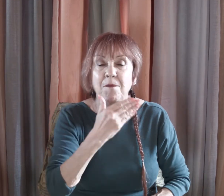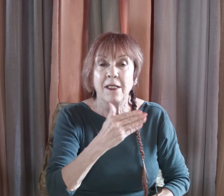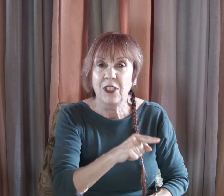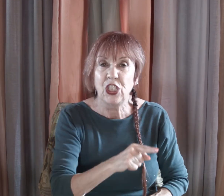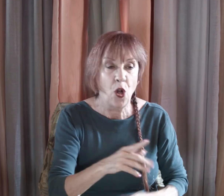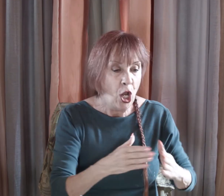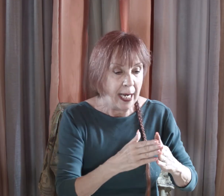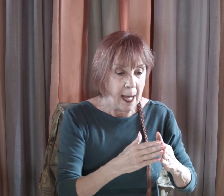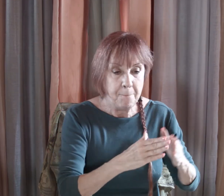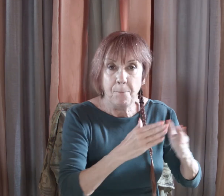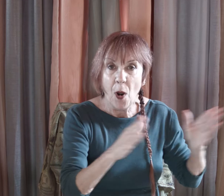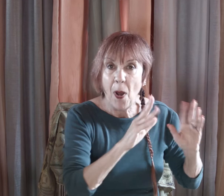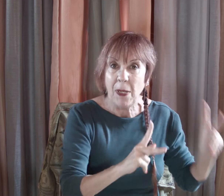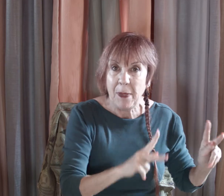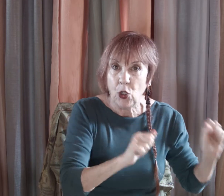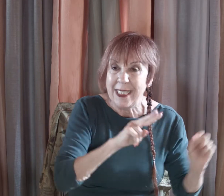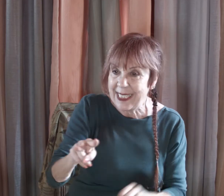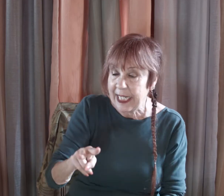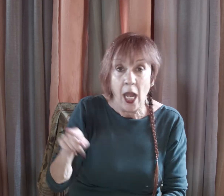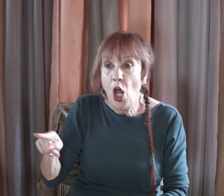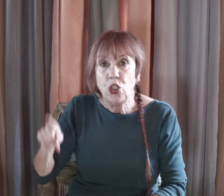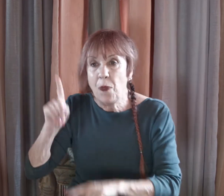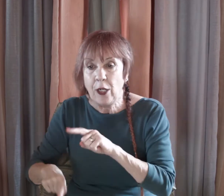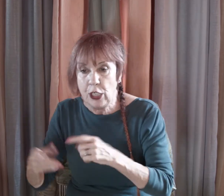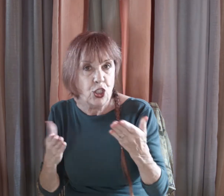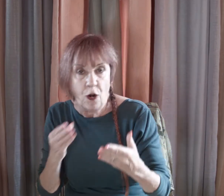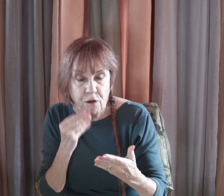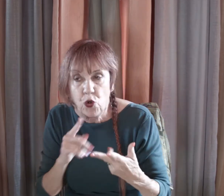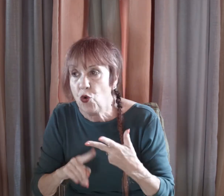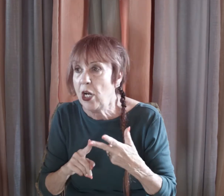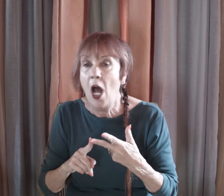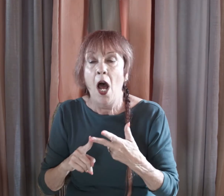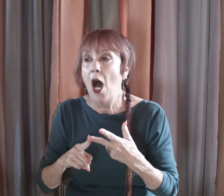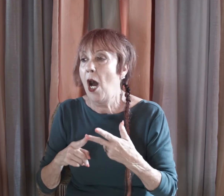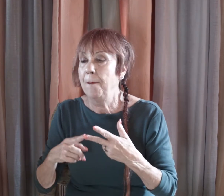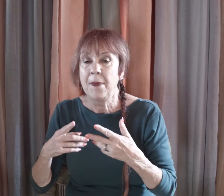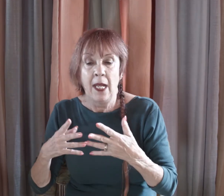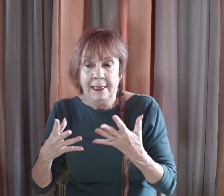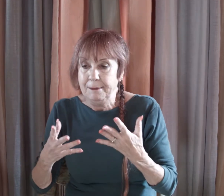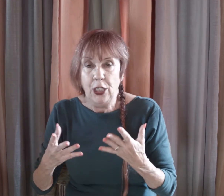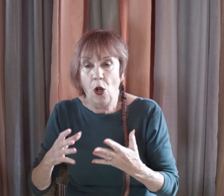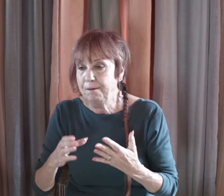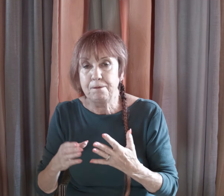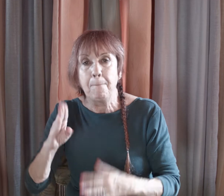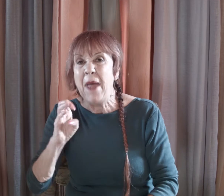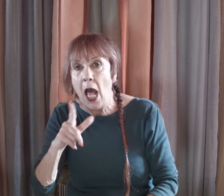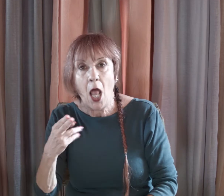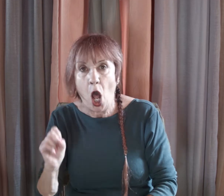tipped. You couldn't serve food, which got tipped. You couldn't do anything which got you tipped and which had a promotion or a career ladder.